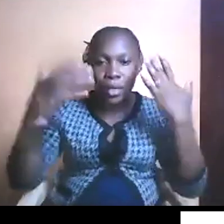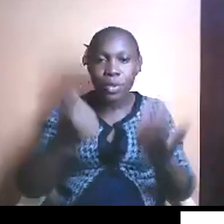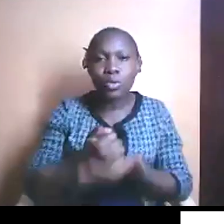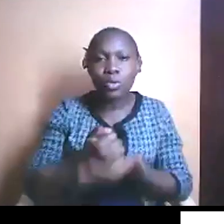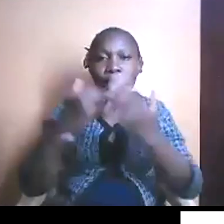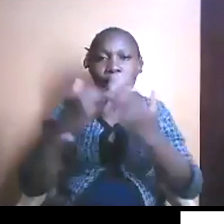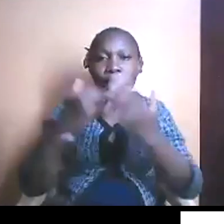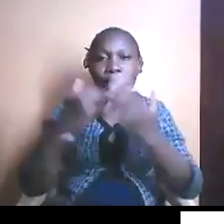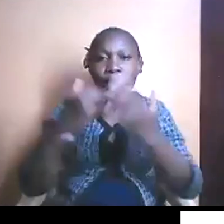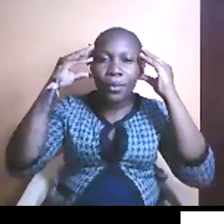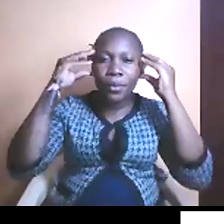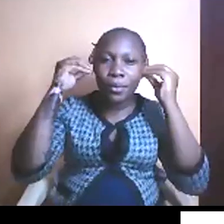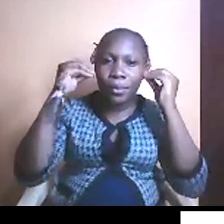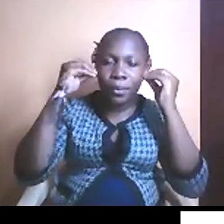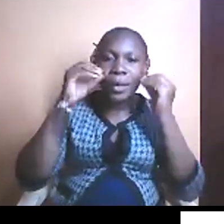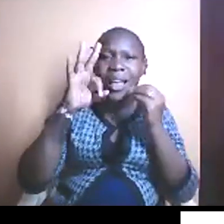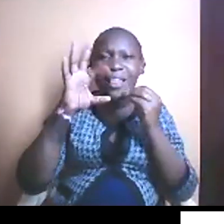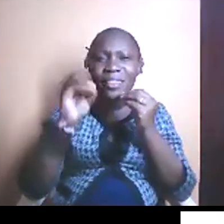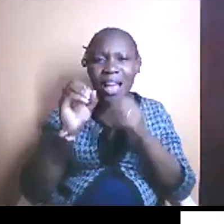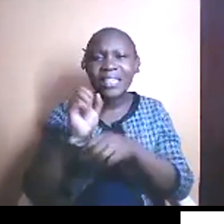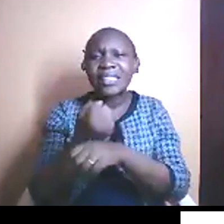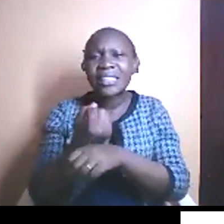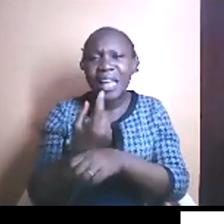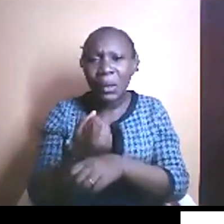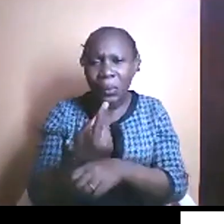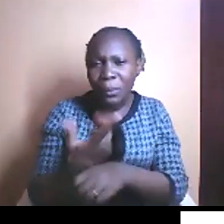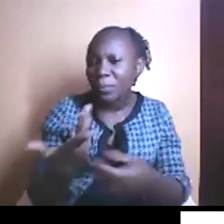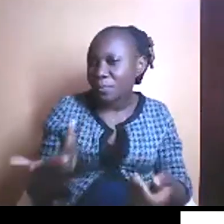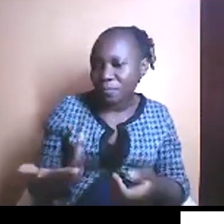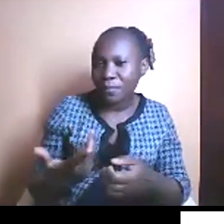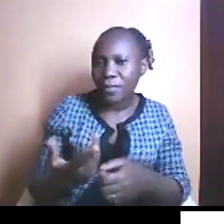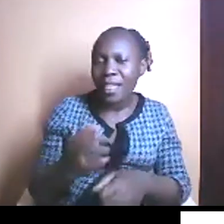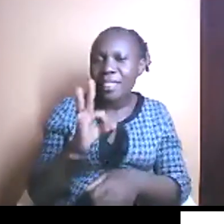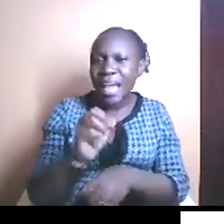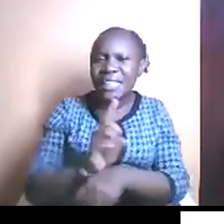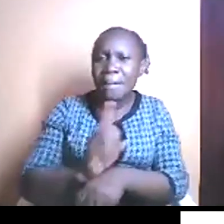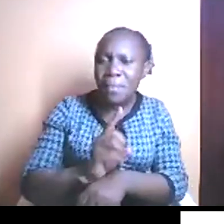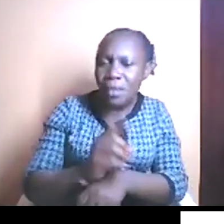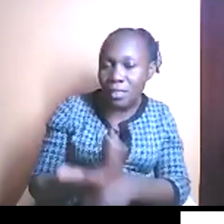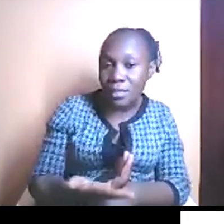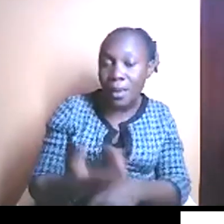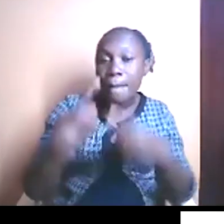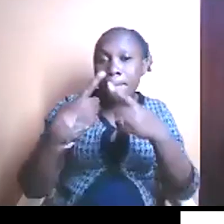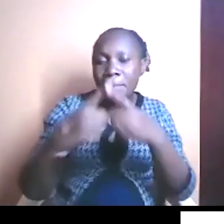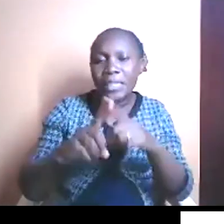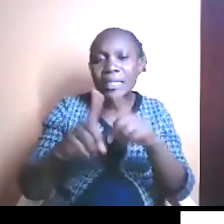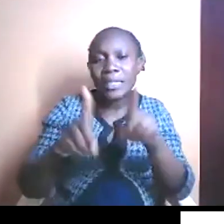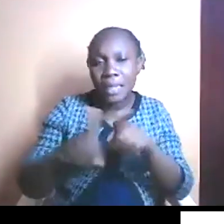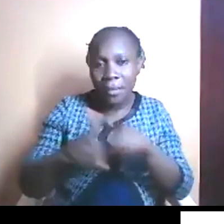if it's for 30 seconds or 30 minutes in the middle of your day. But my take for healthcare workers is